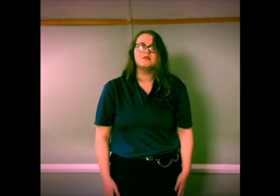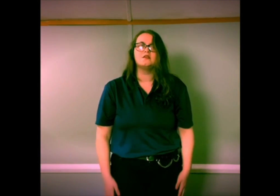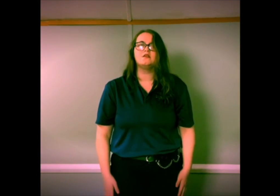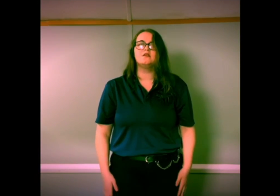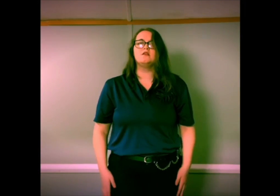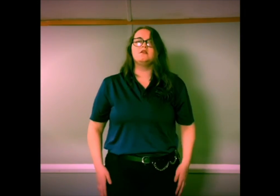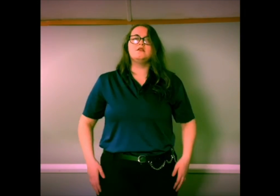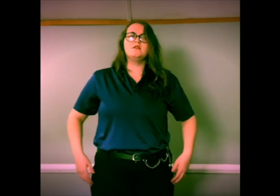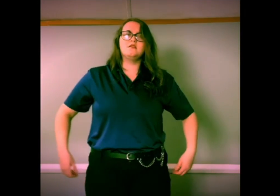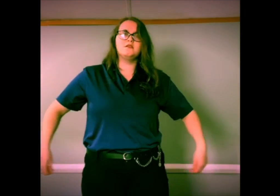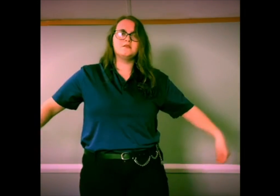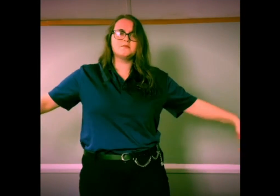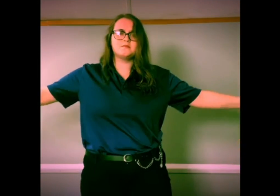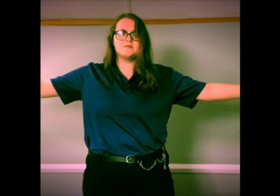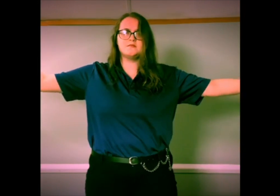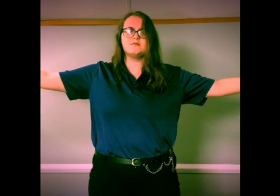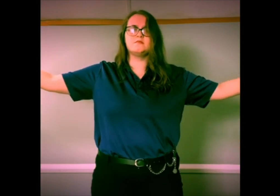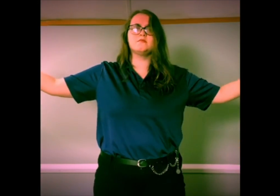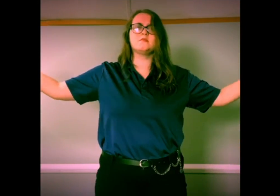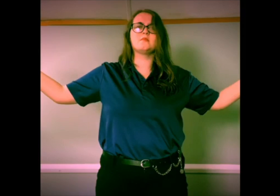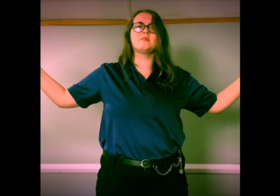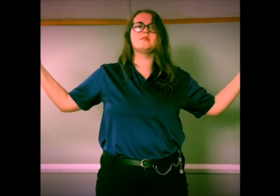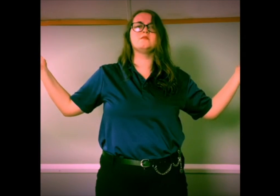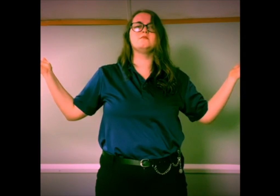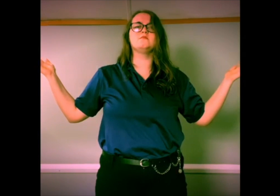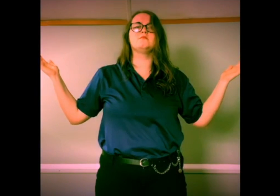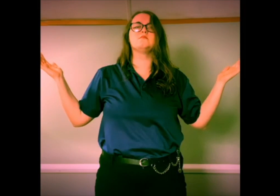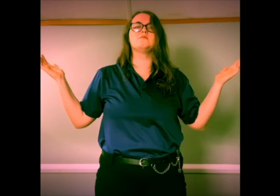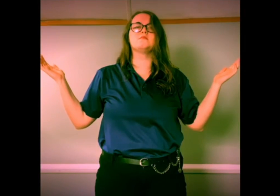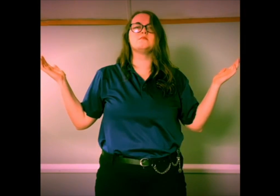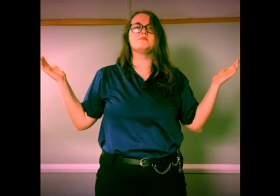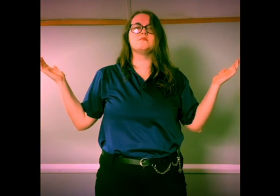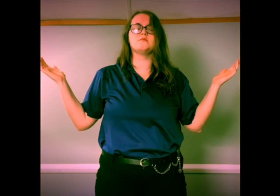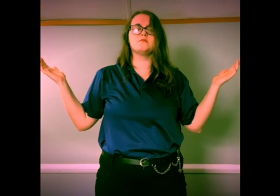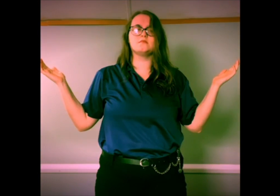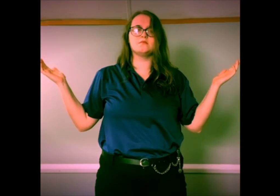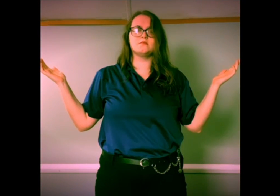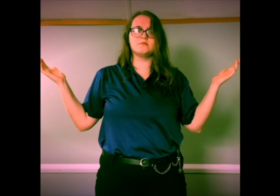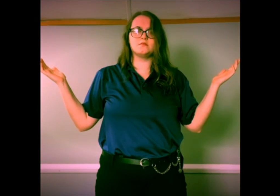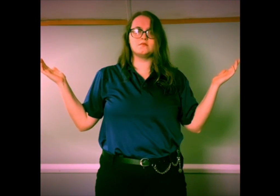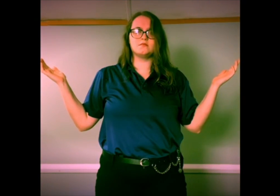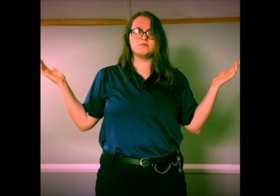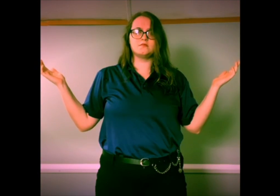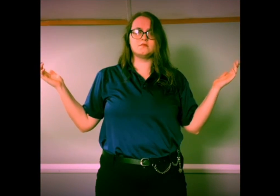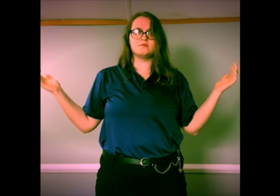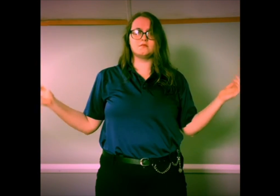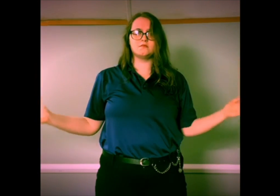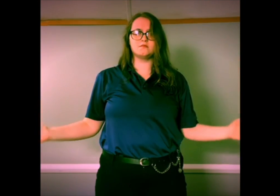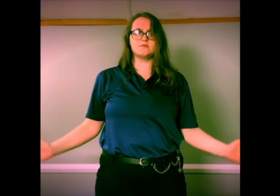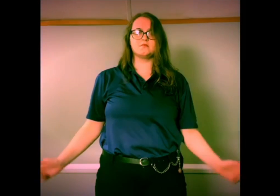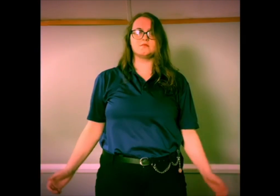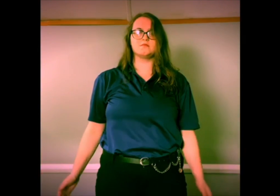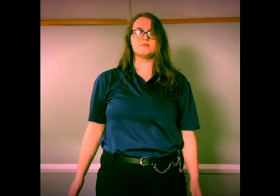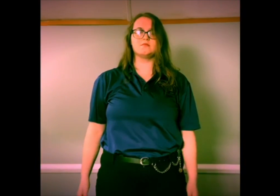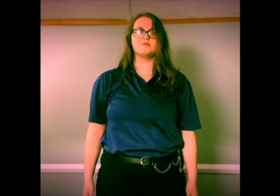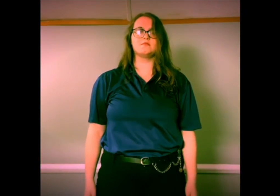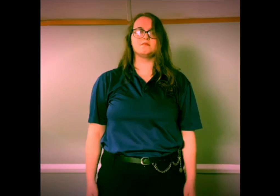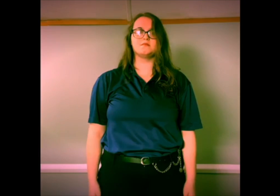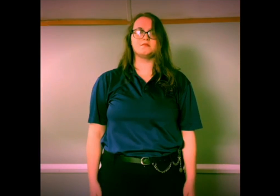have fallen, I pick myself back up. And that's okay. That's what makes me, me.